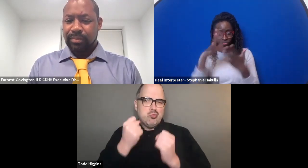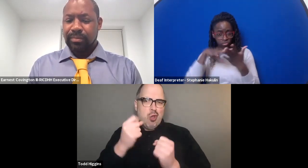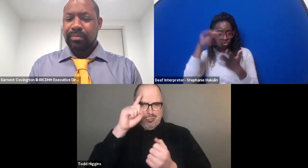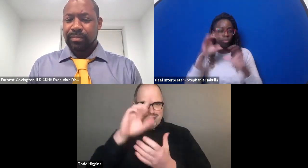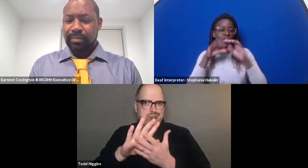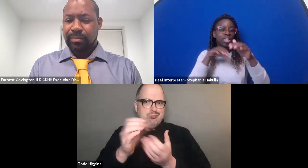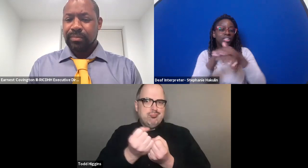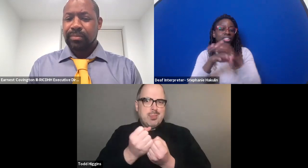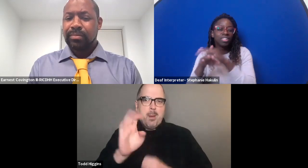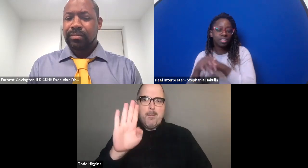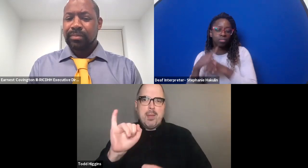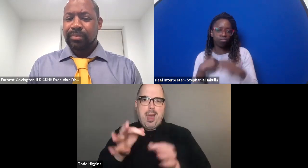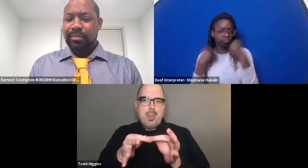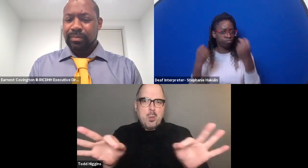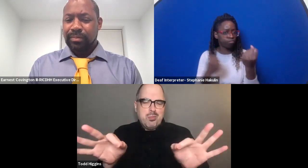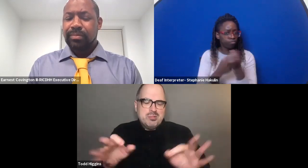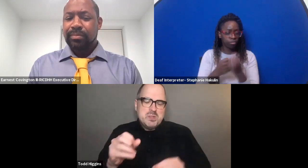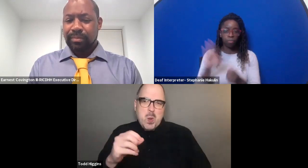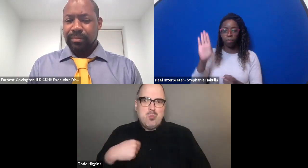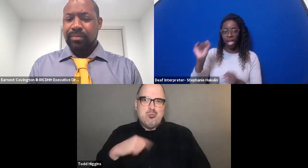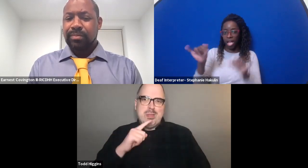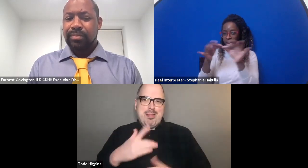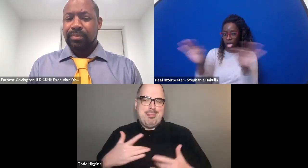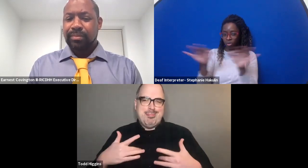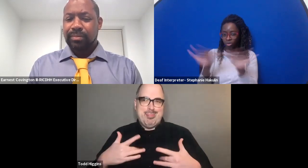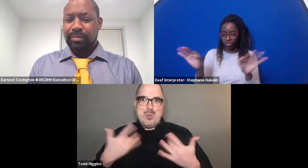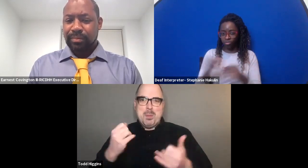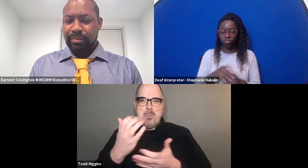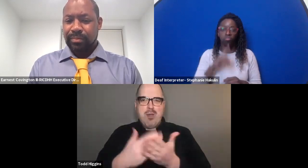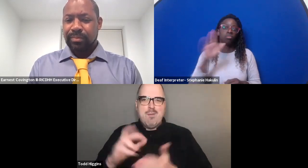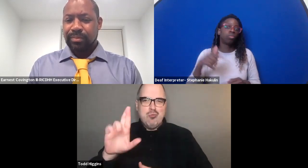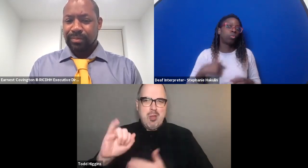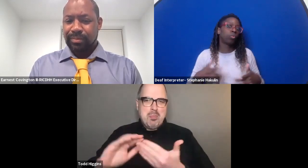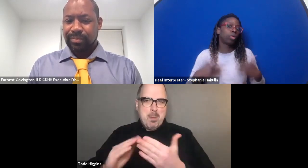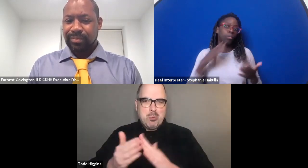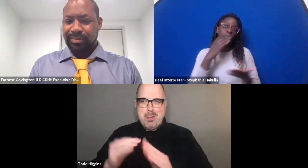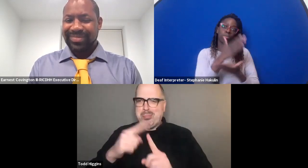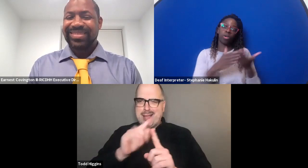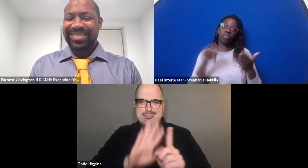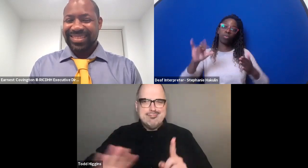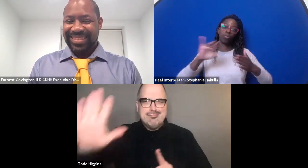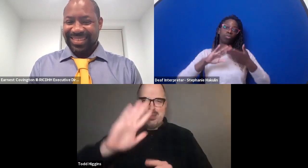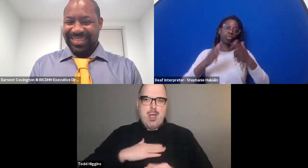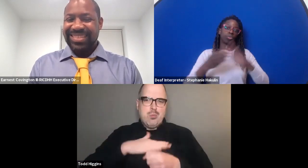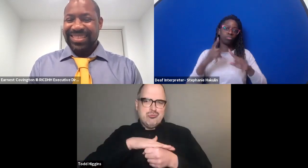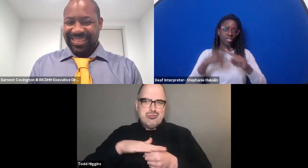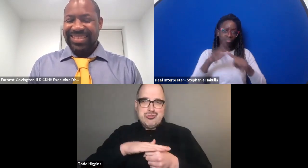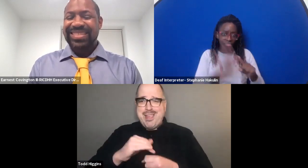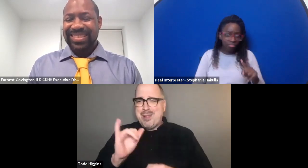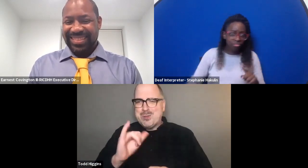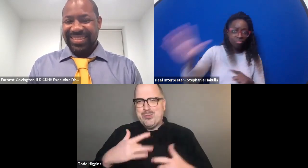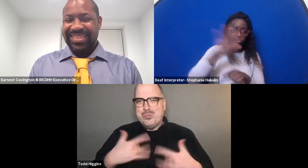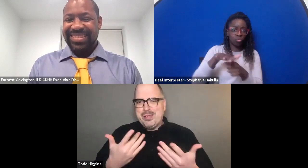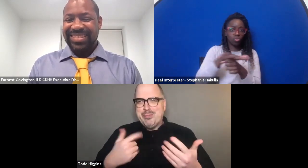of communication access, which we believe gives them the ability to become fully bilingual and language fluent. So I'm glad to